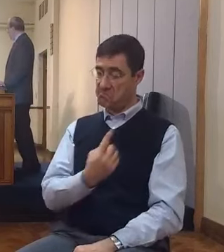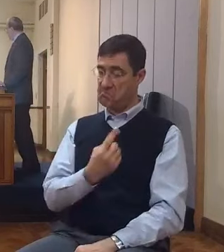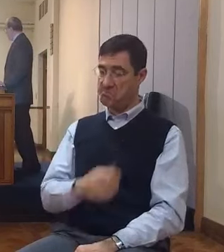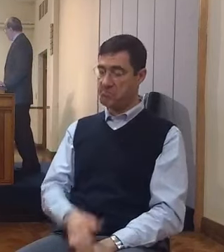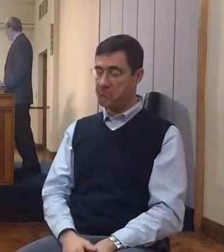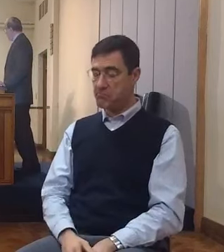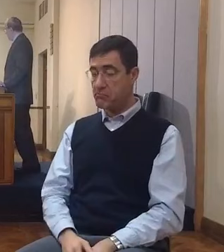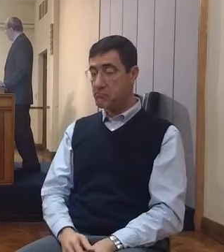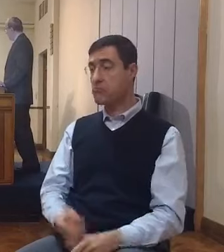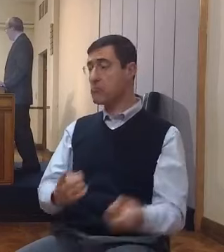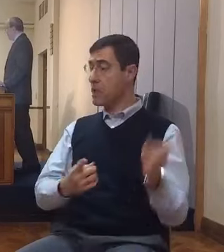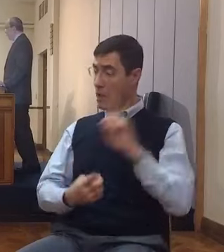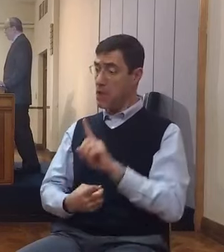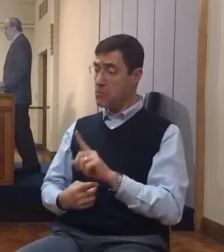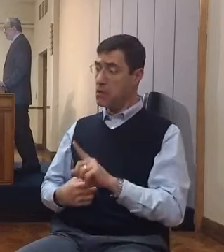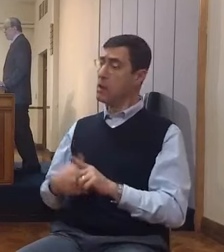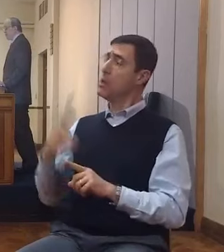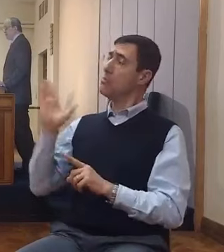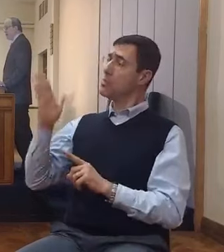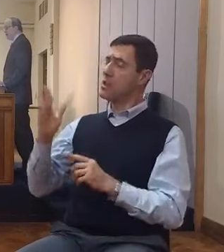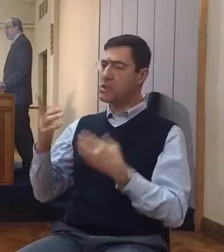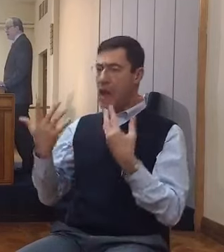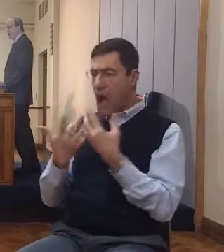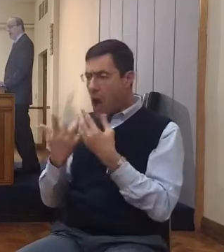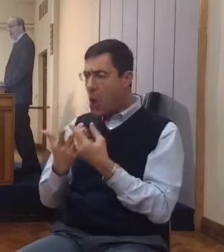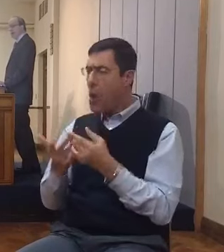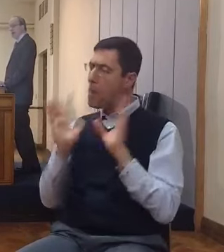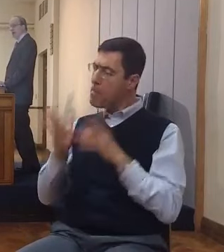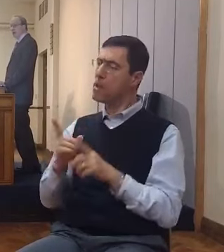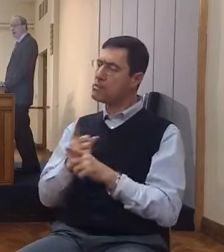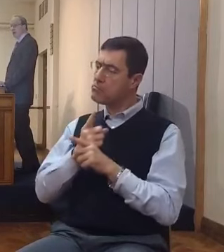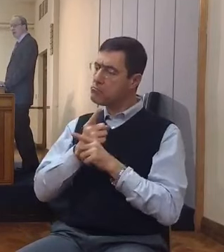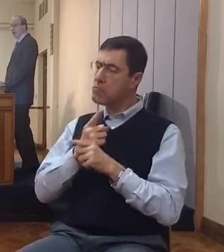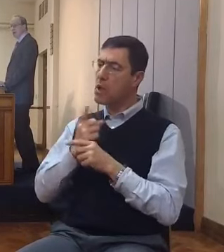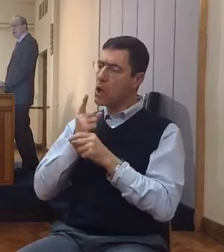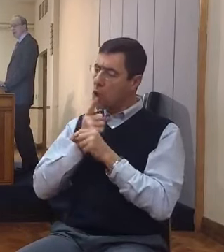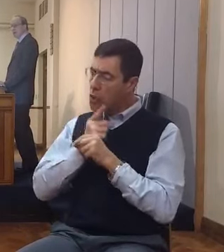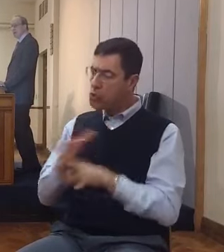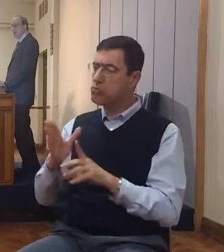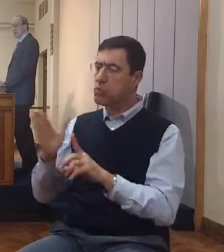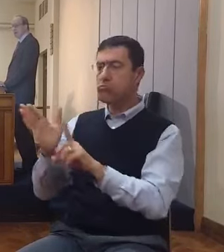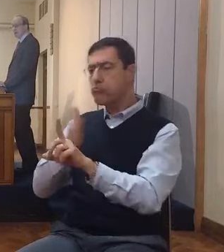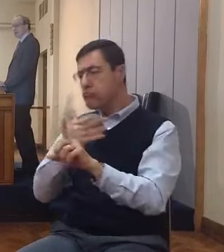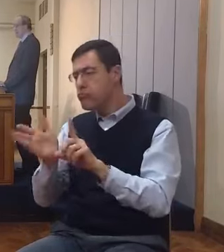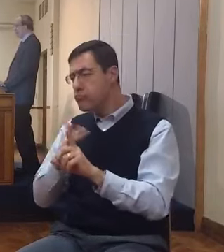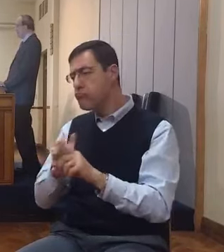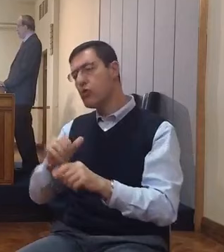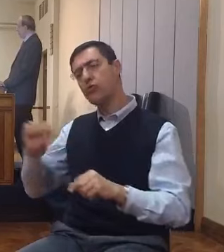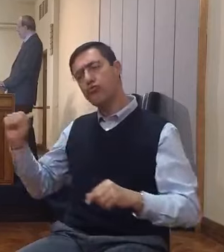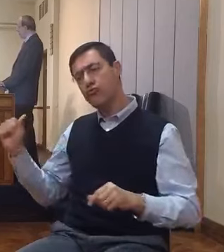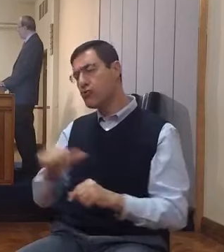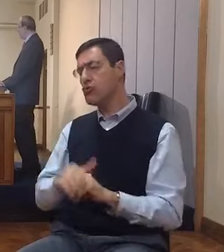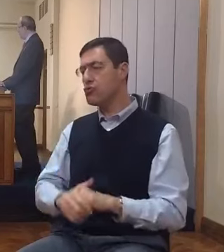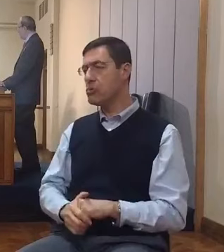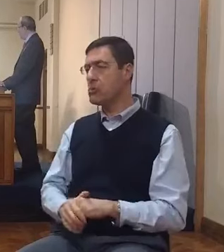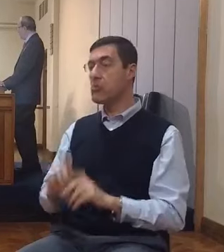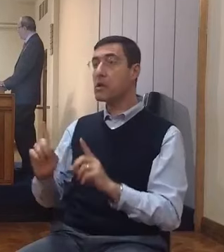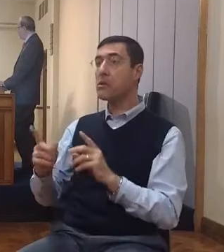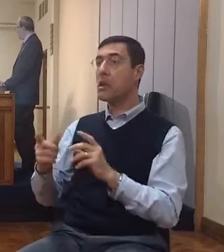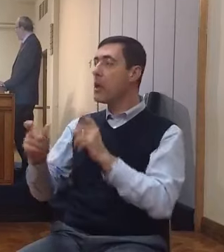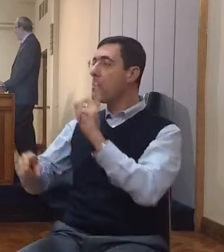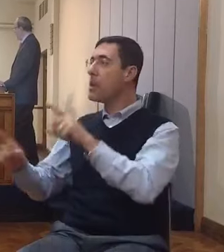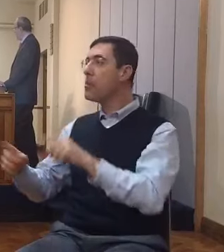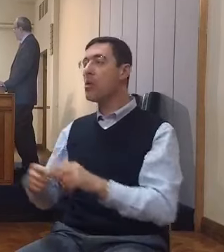nobody agreed with him. None of the lecturers, none of the seminarians. He was